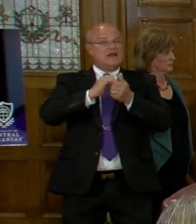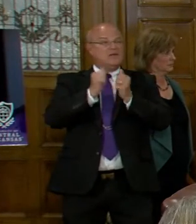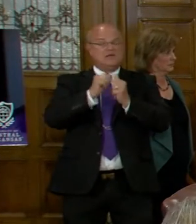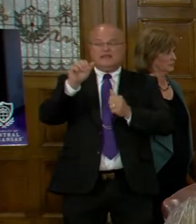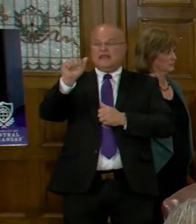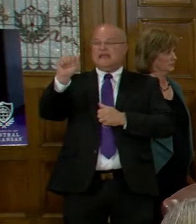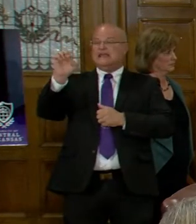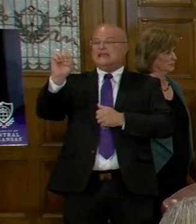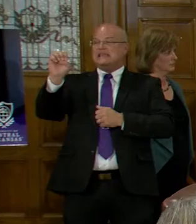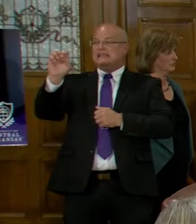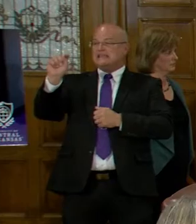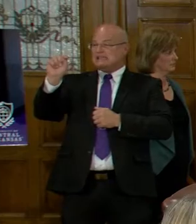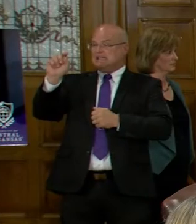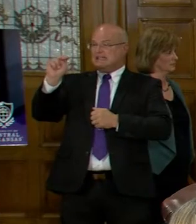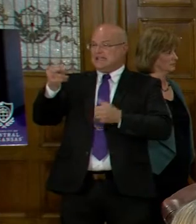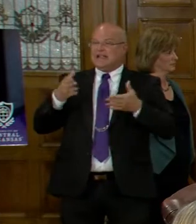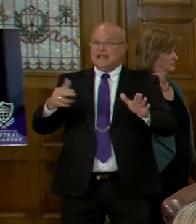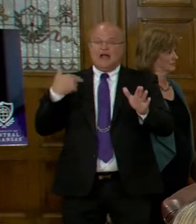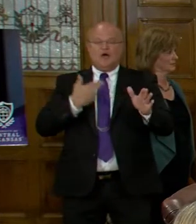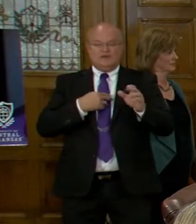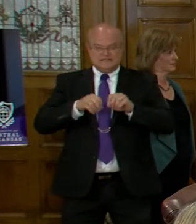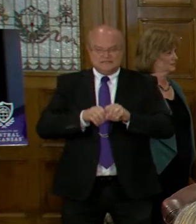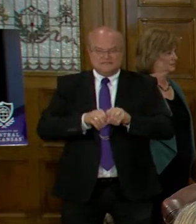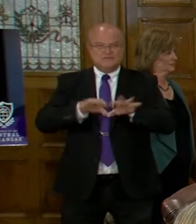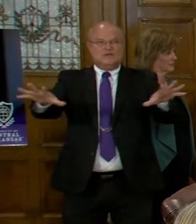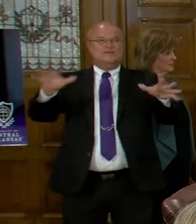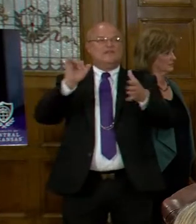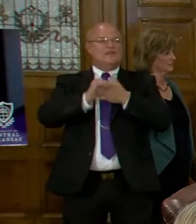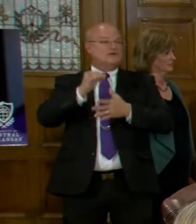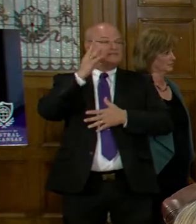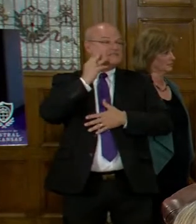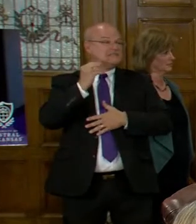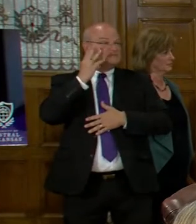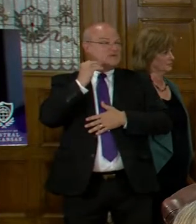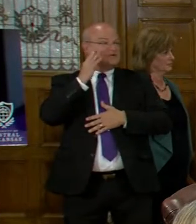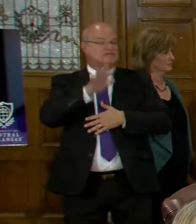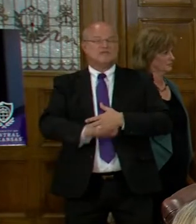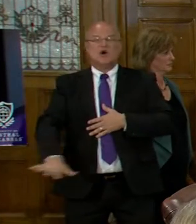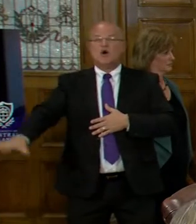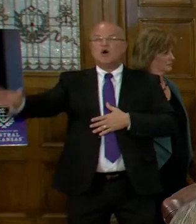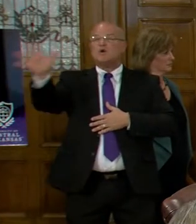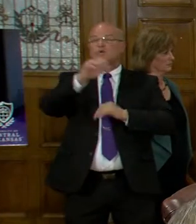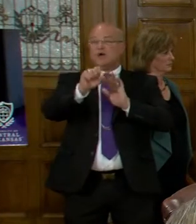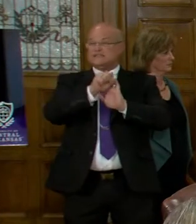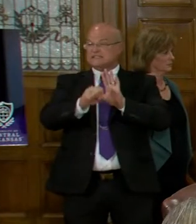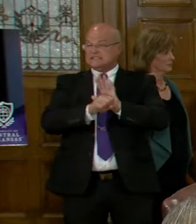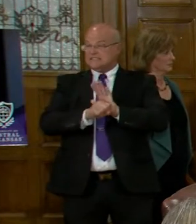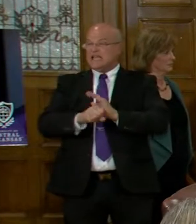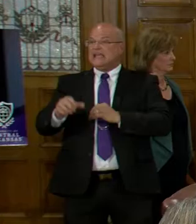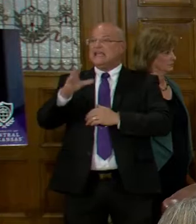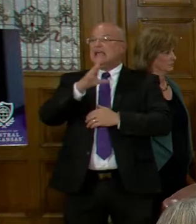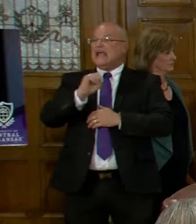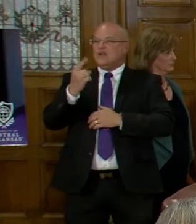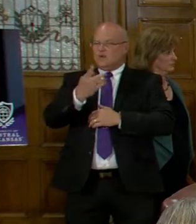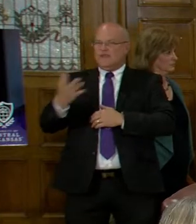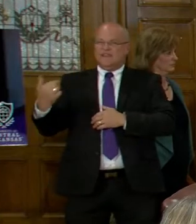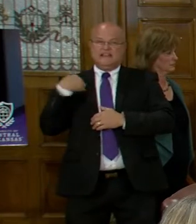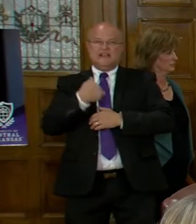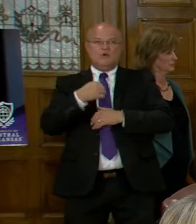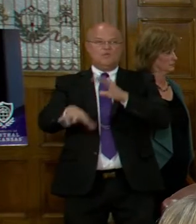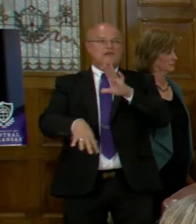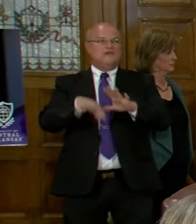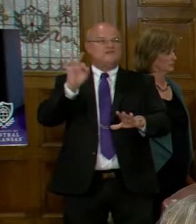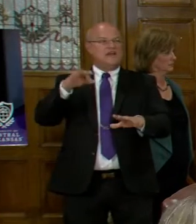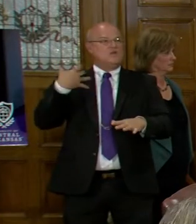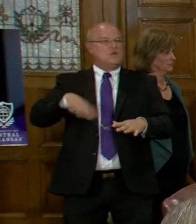with AETN will allow us to distribute those sorts of experiences across the state. One of the things that we've found to